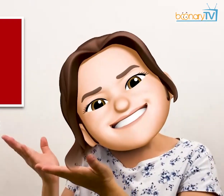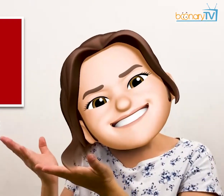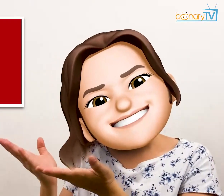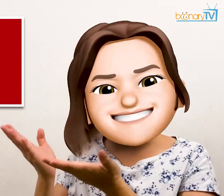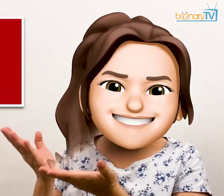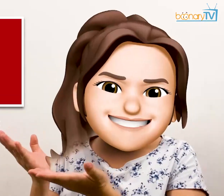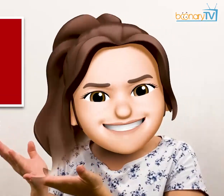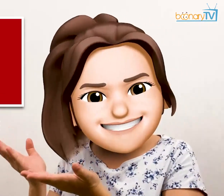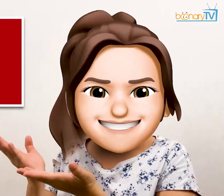what's is i'm have have have